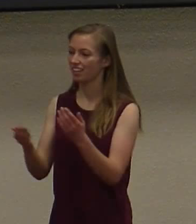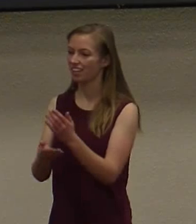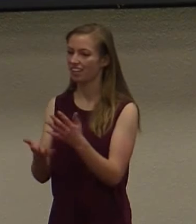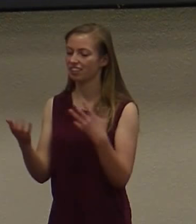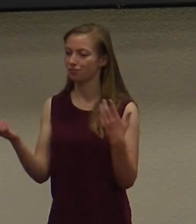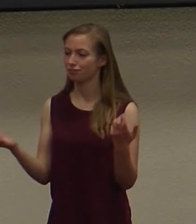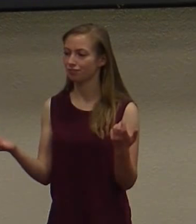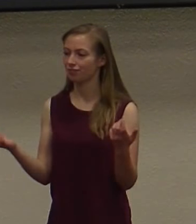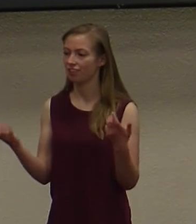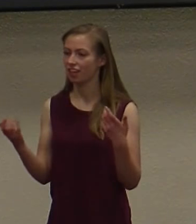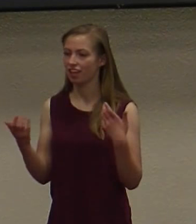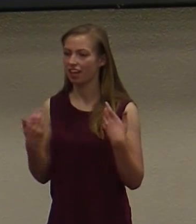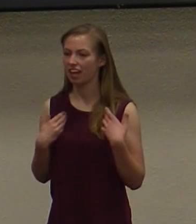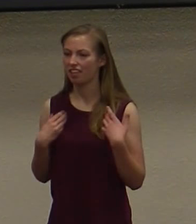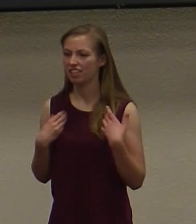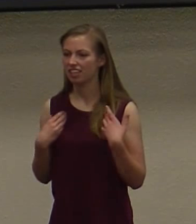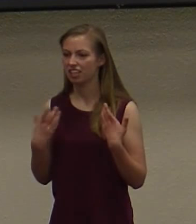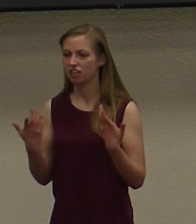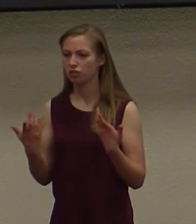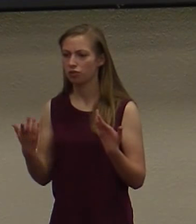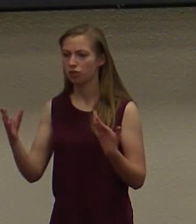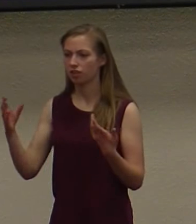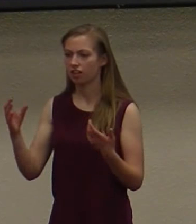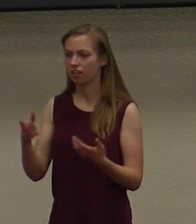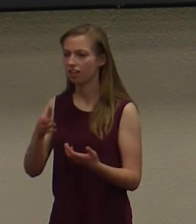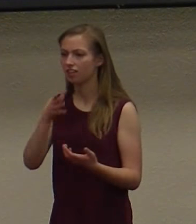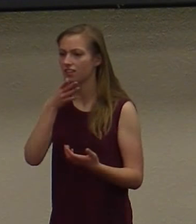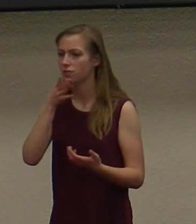a live coal, which he had taken with the